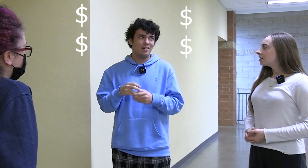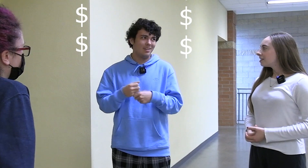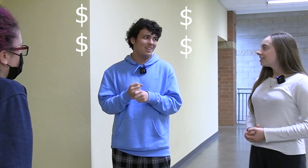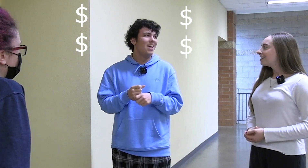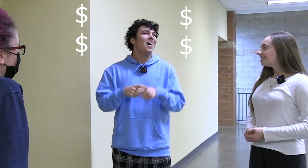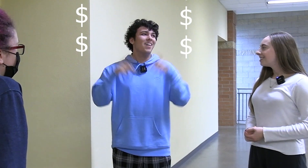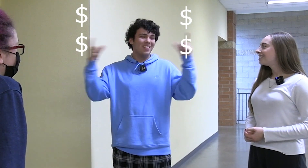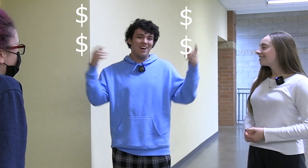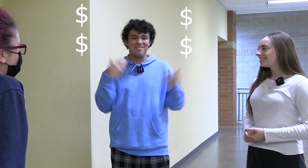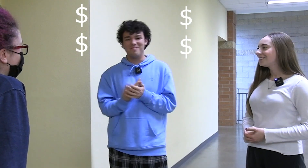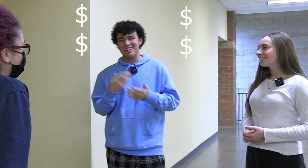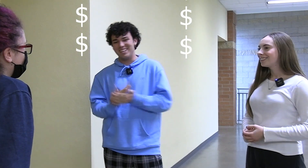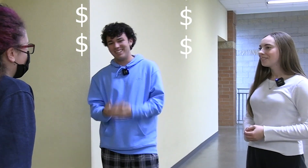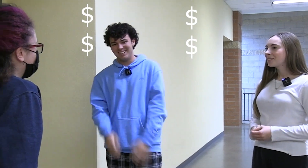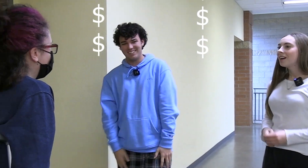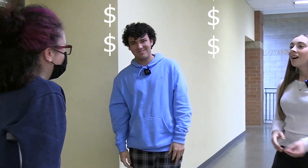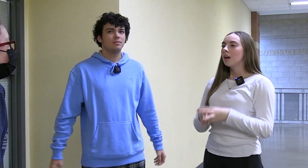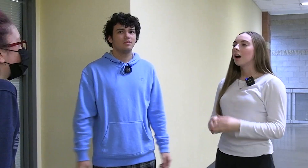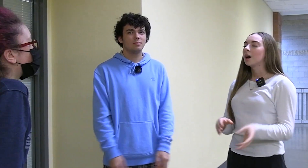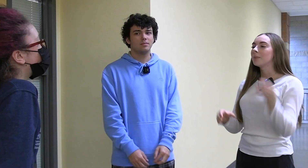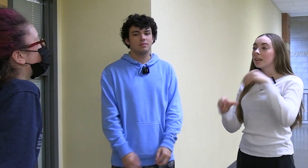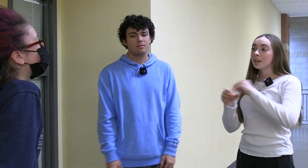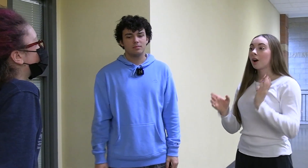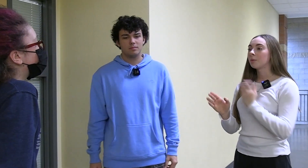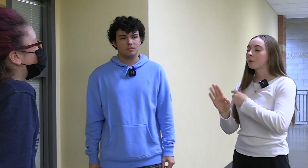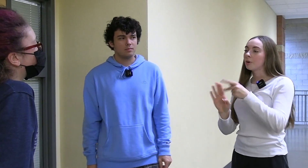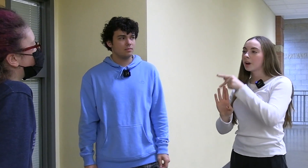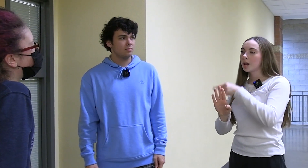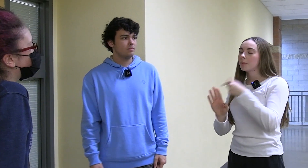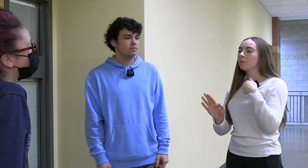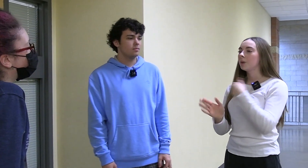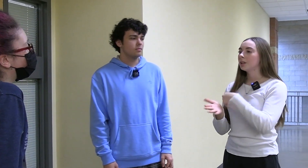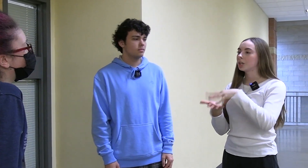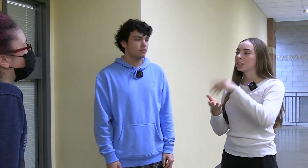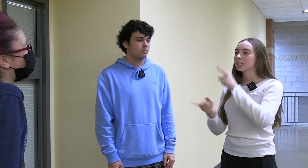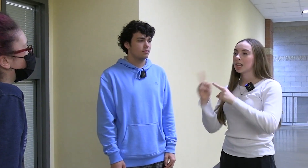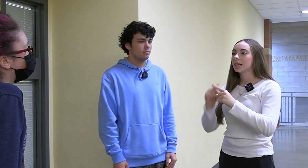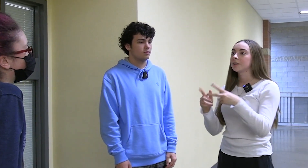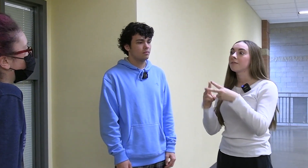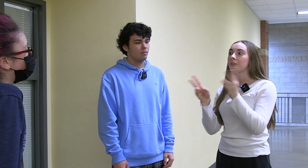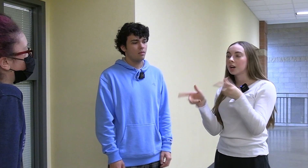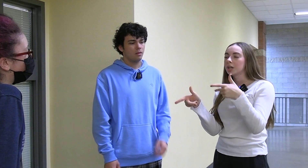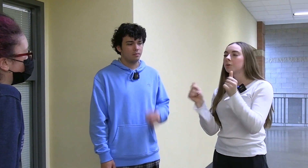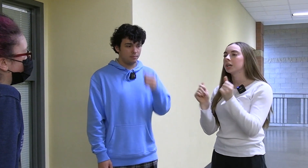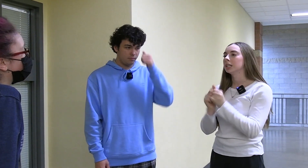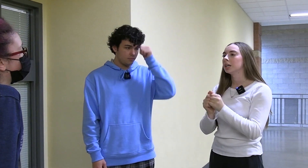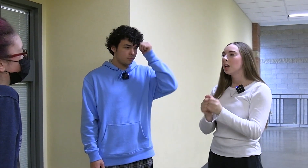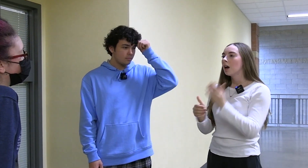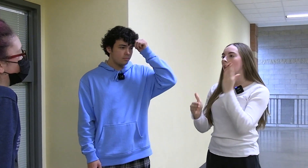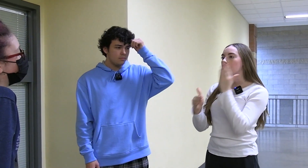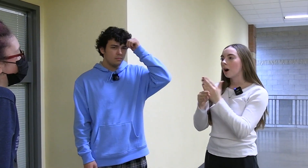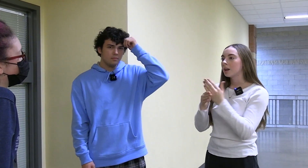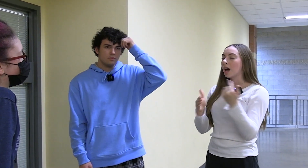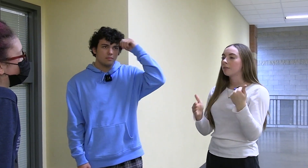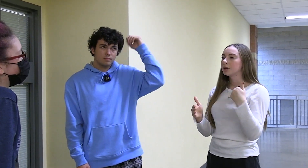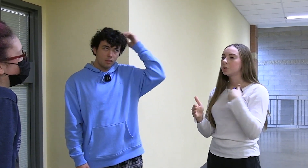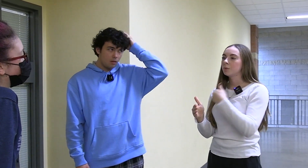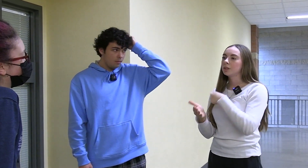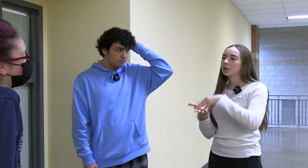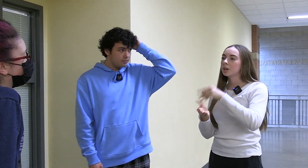a lot of money in our program we learn signs very quickly on average we learn